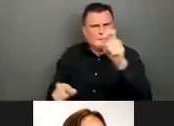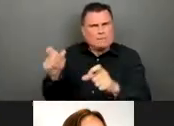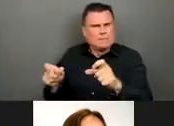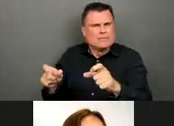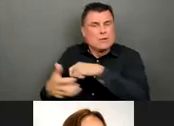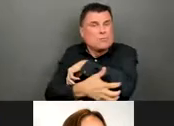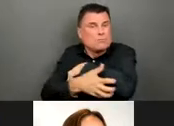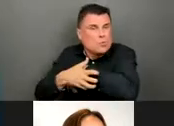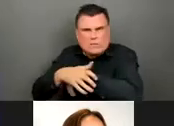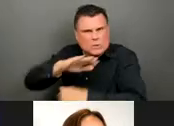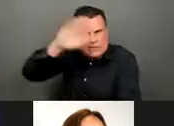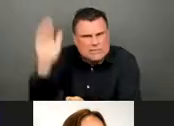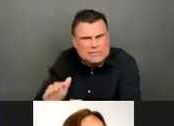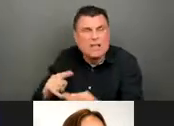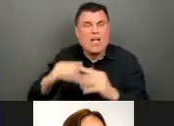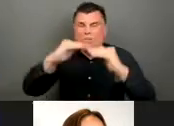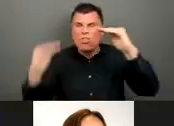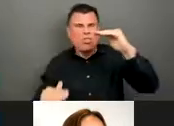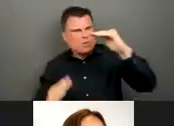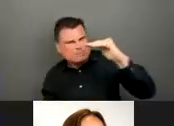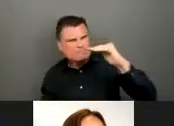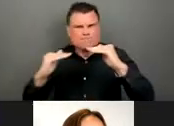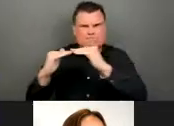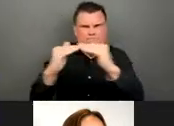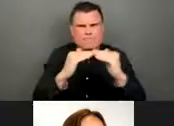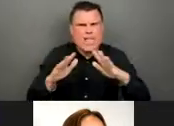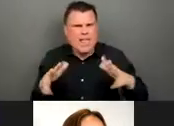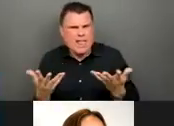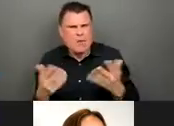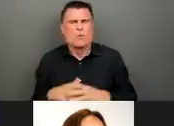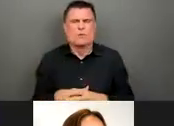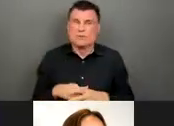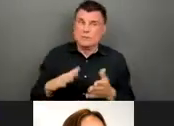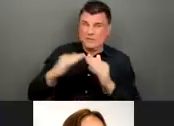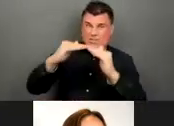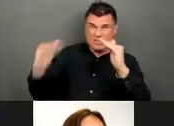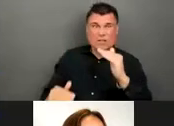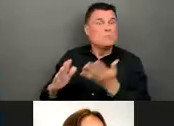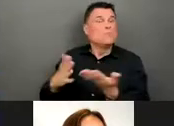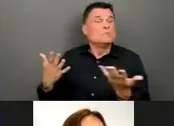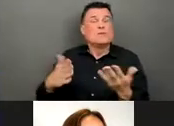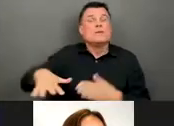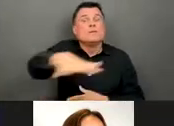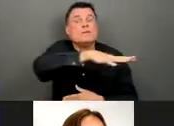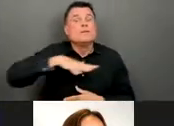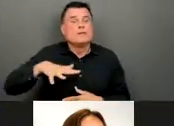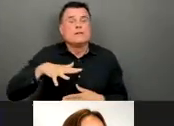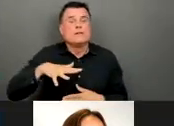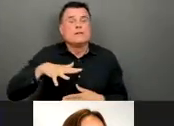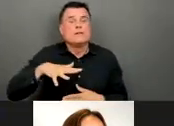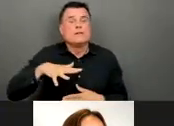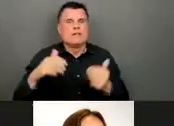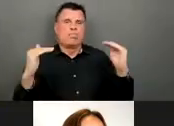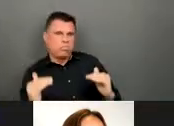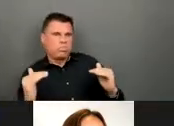which further fragilize communities and countries in the face of crisis. While